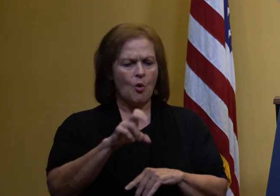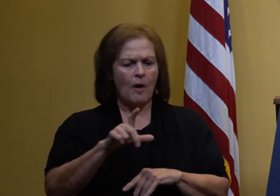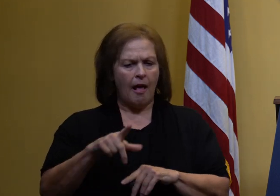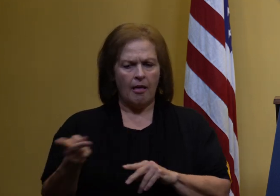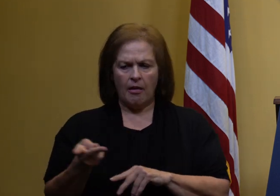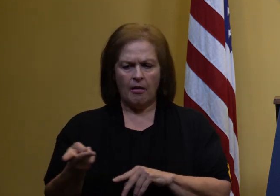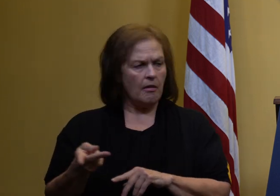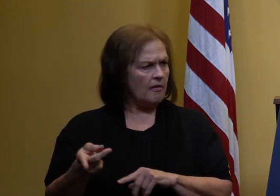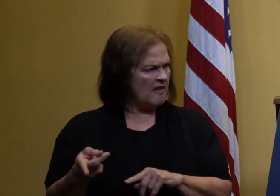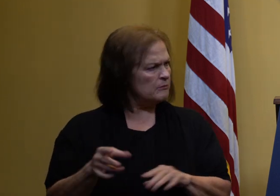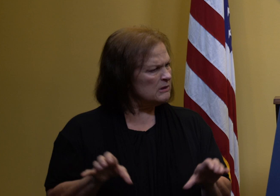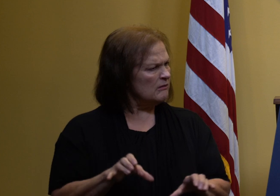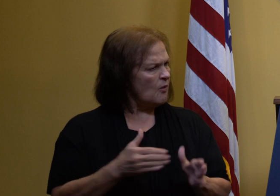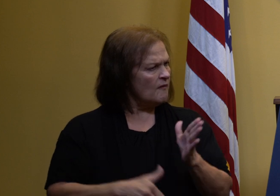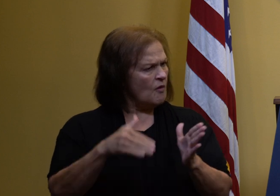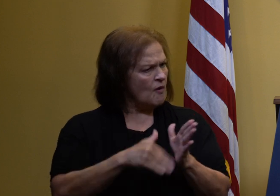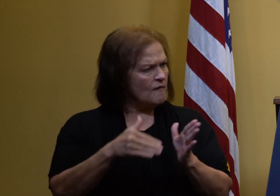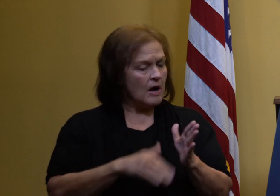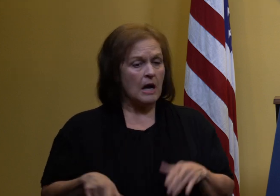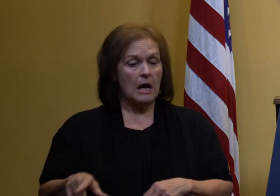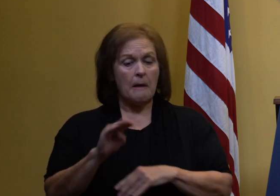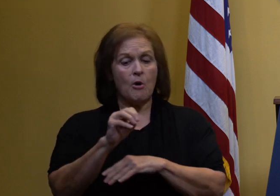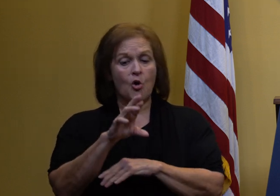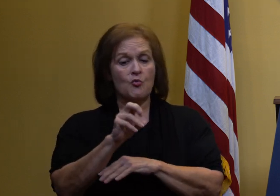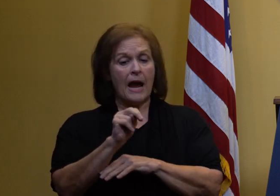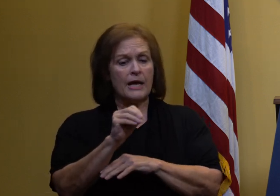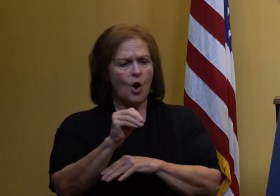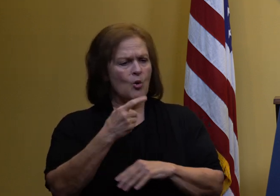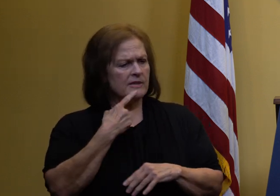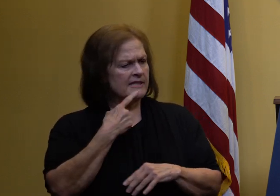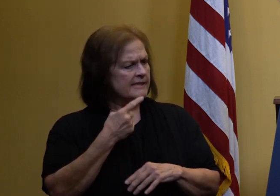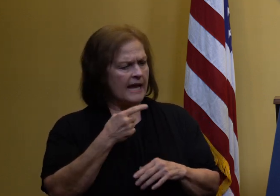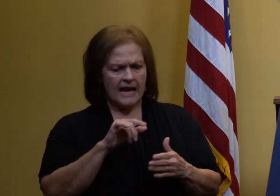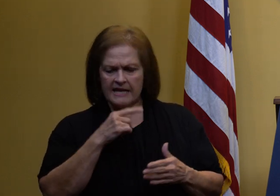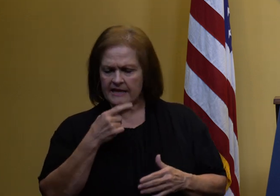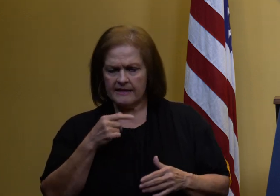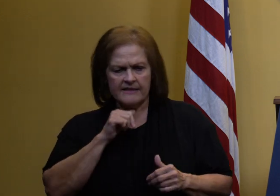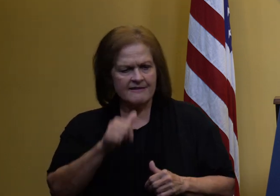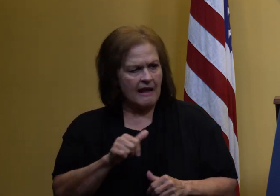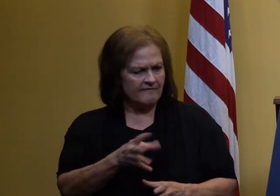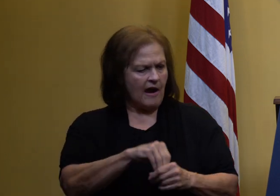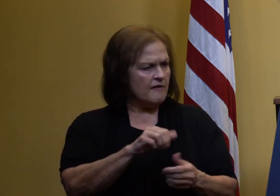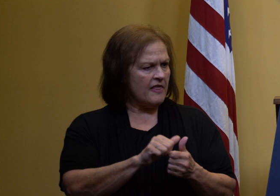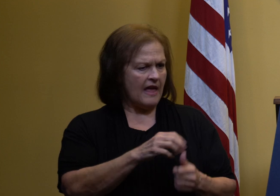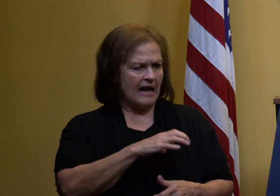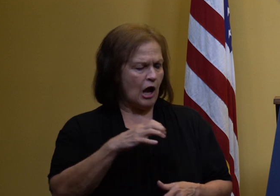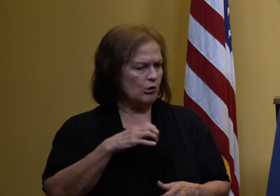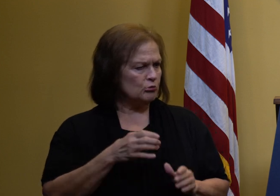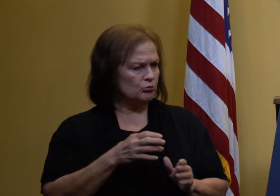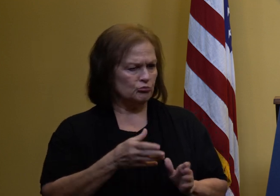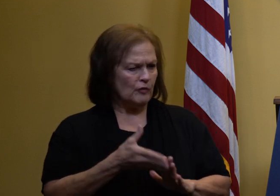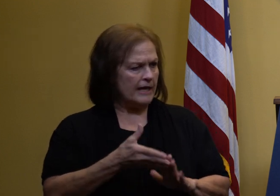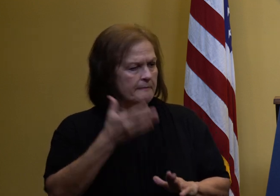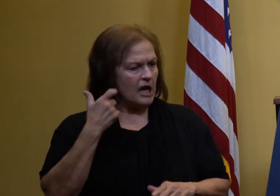very disappointing. And Moreno begged me to stay out of that council race, begged me, because she couldn't find